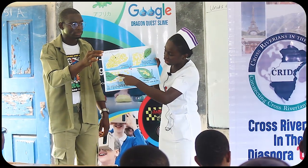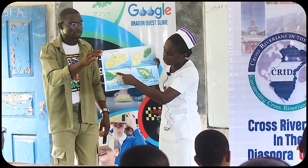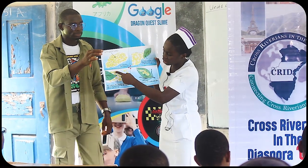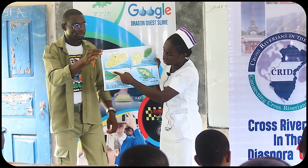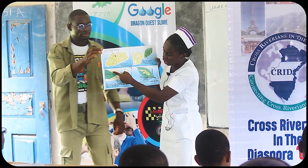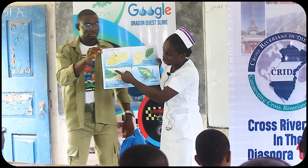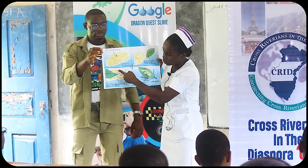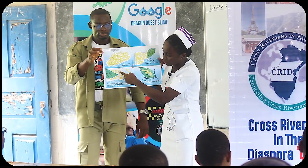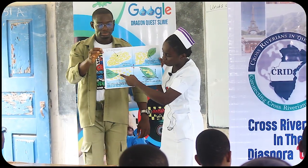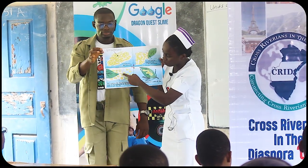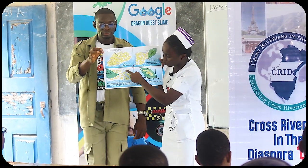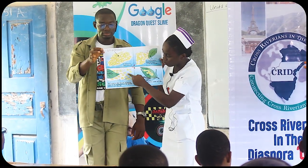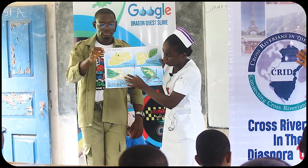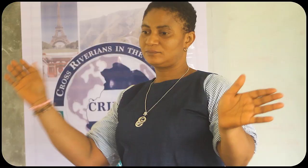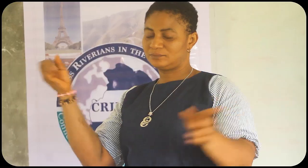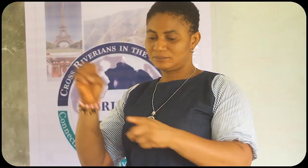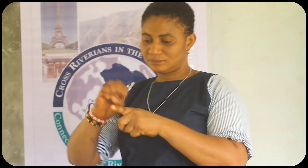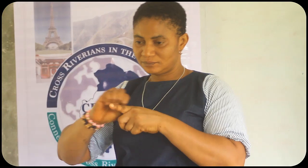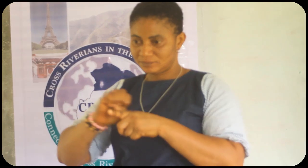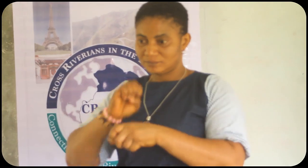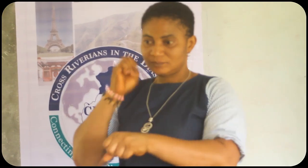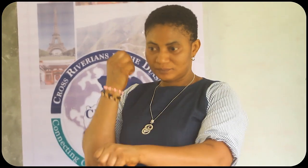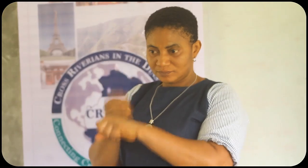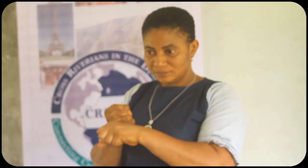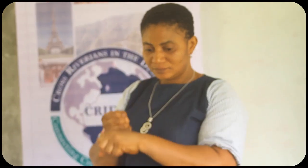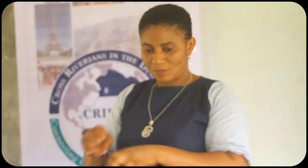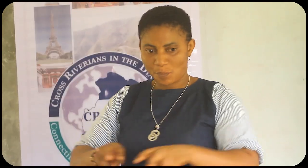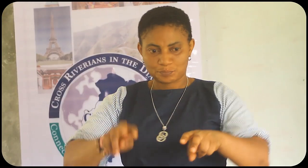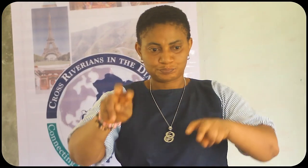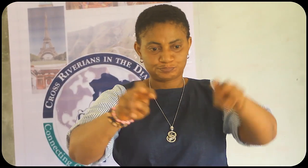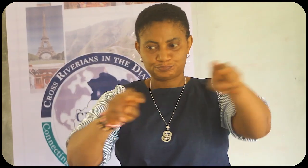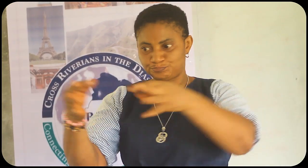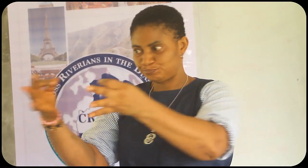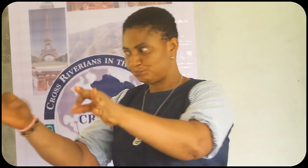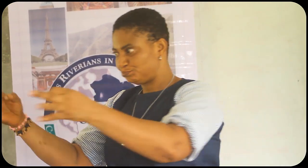and now allows the egg to now move on its own freely.